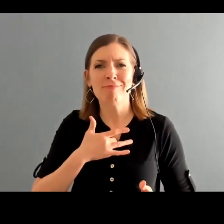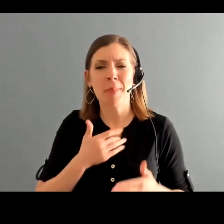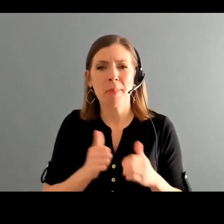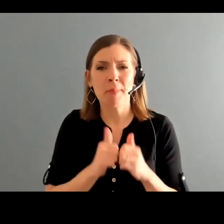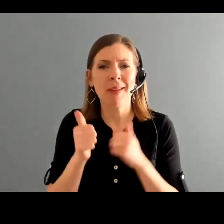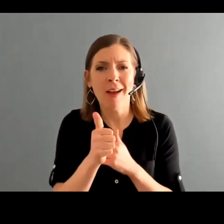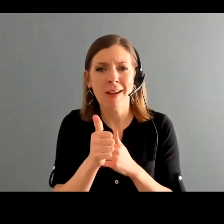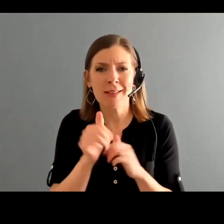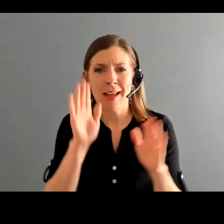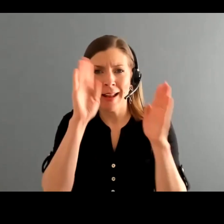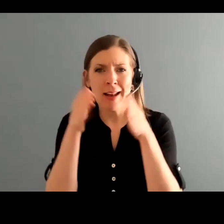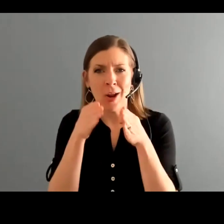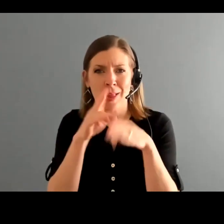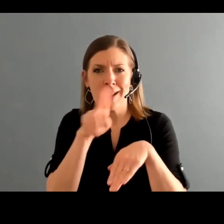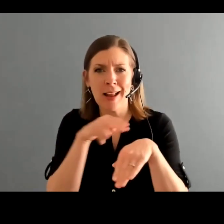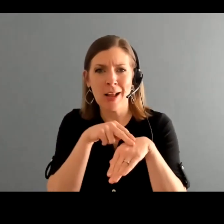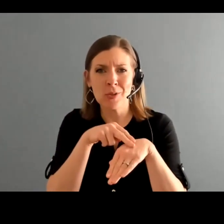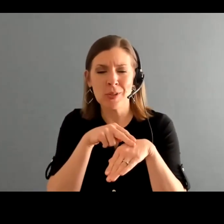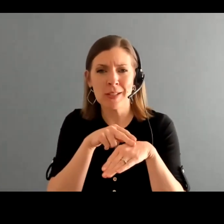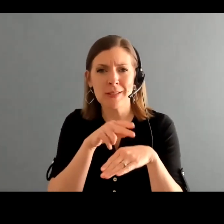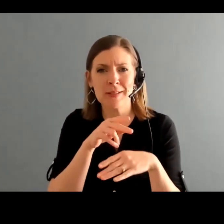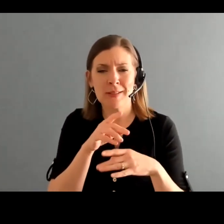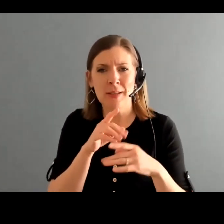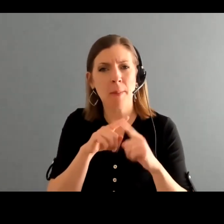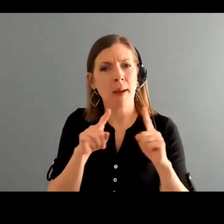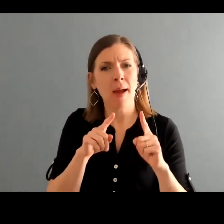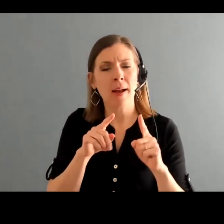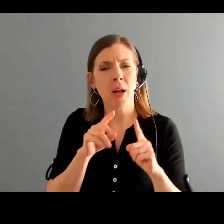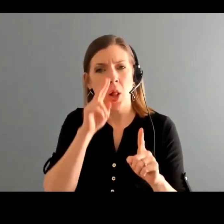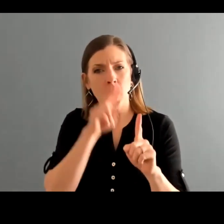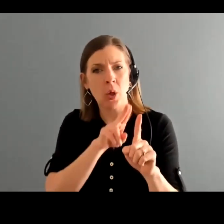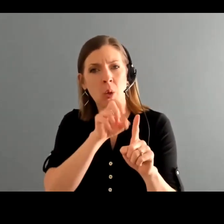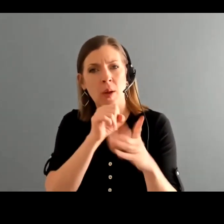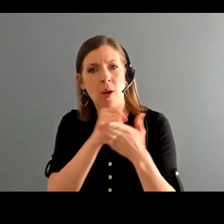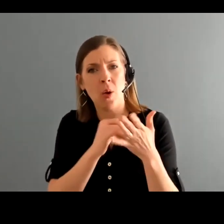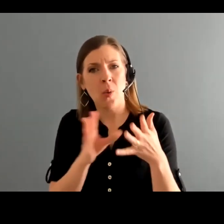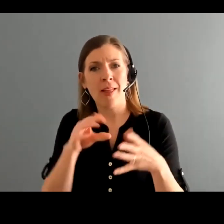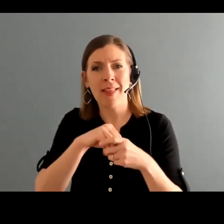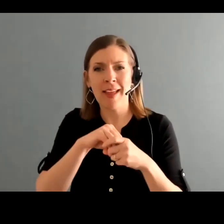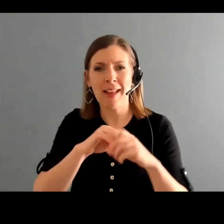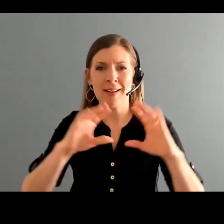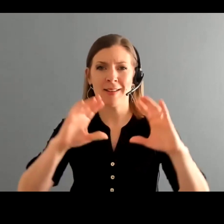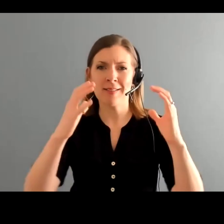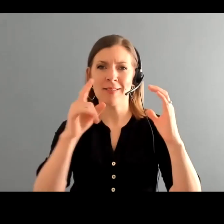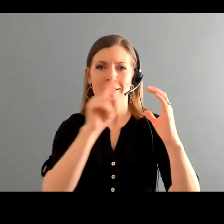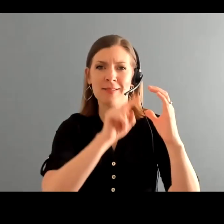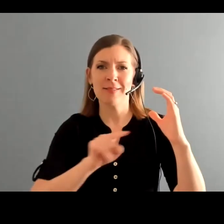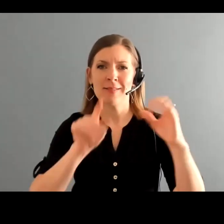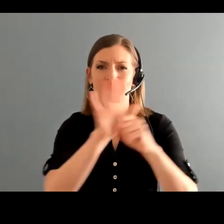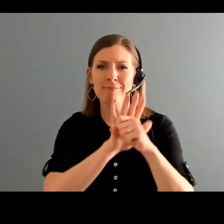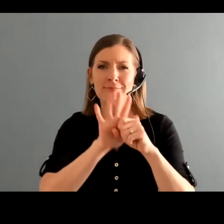narrowly nationalist approach to one that looks at US arts within a hemispheric framework in a way